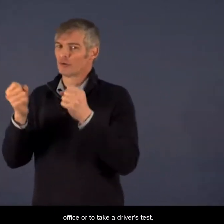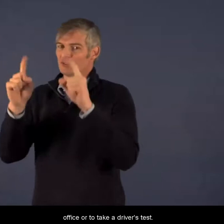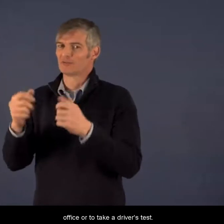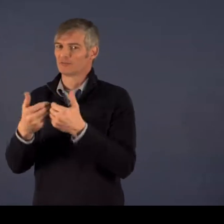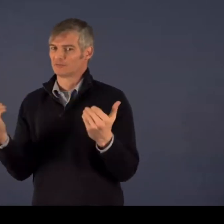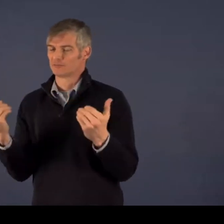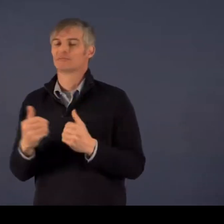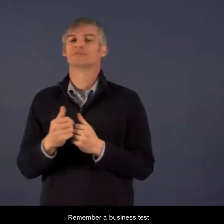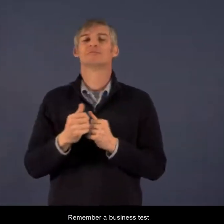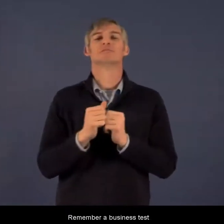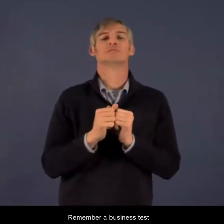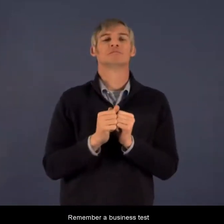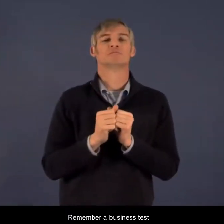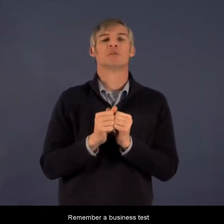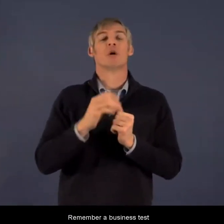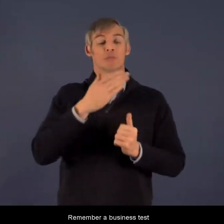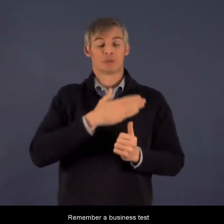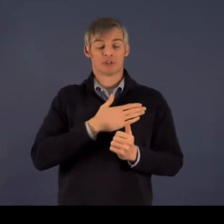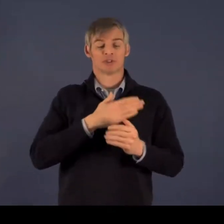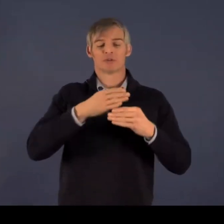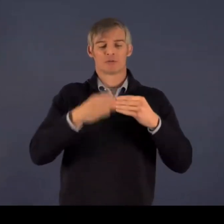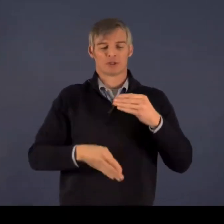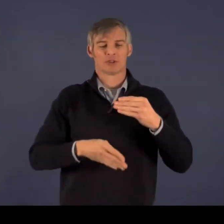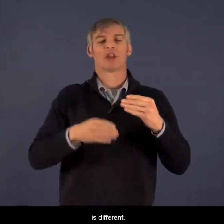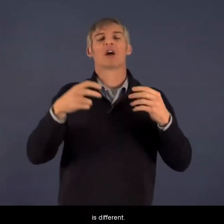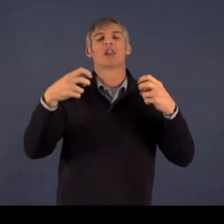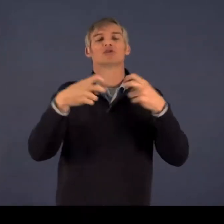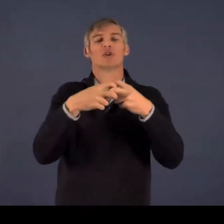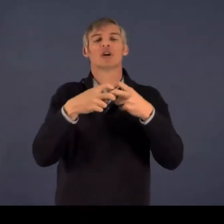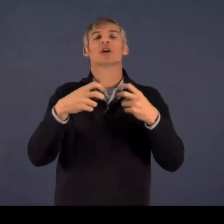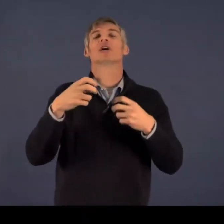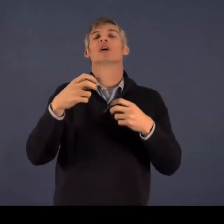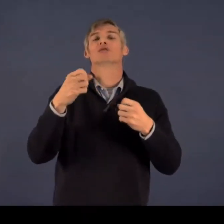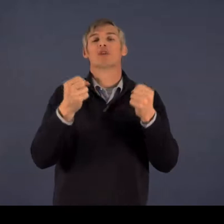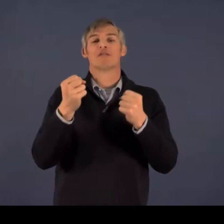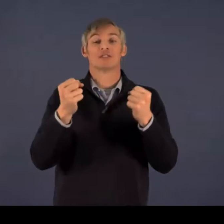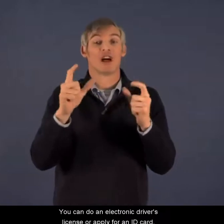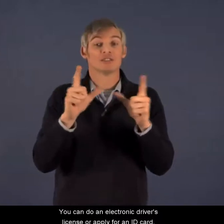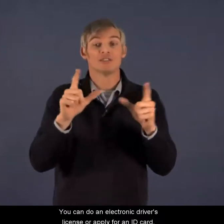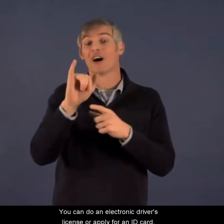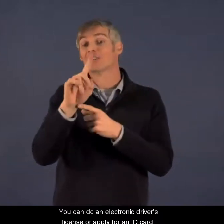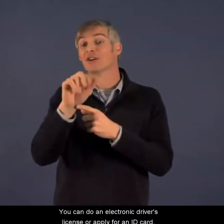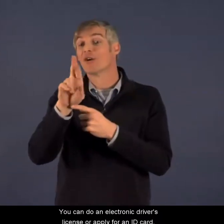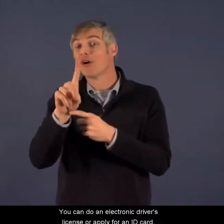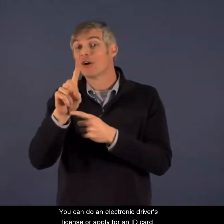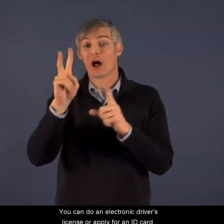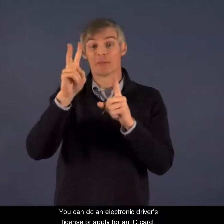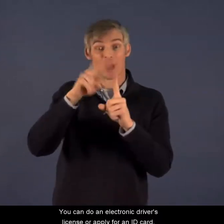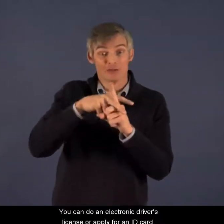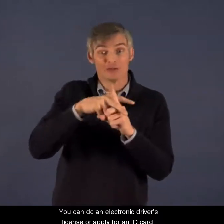test, remember, the business test is different. You can do an electronic driver's